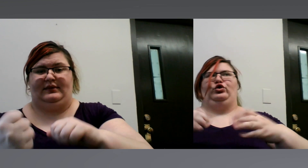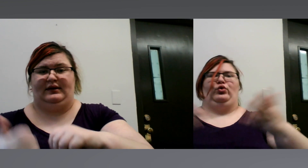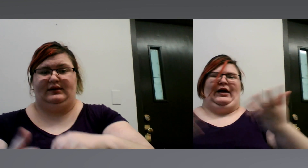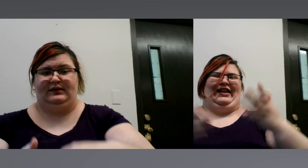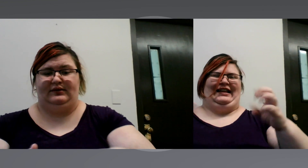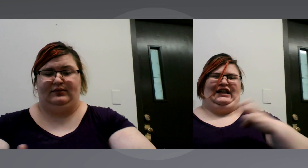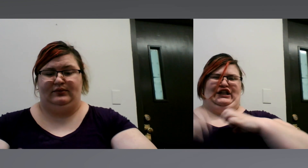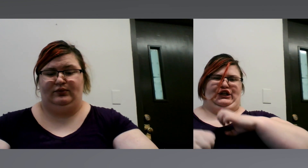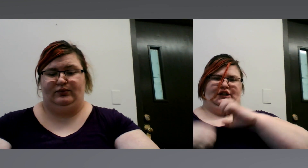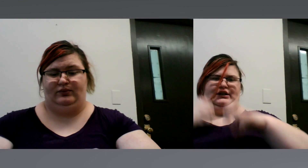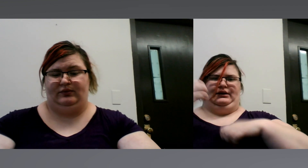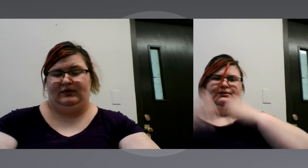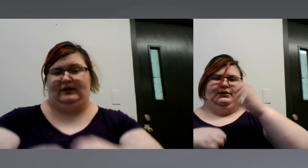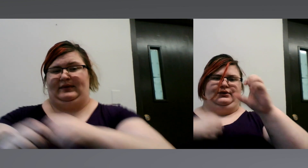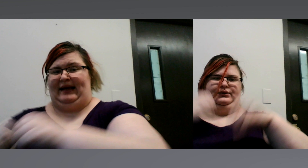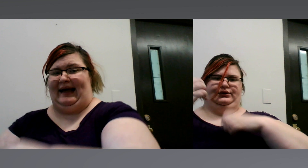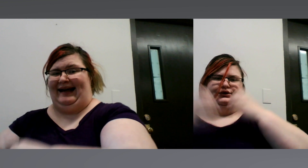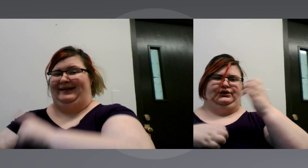example sentence here is like